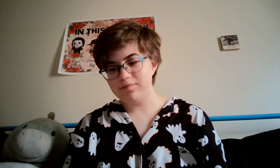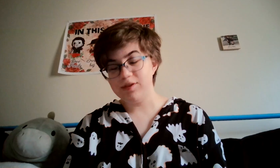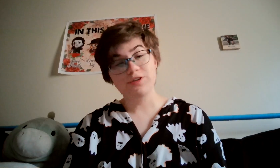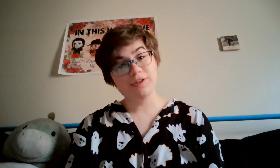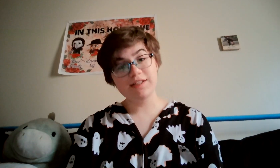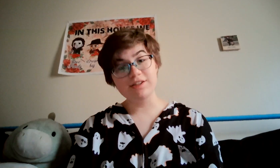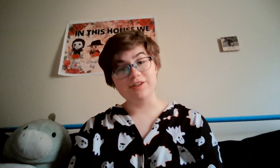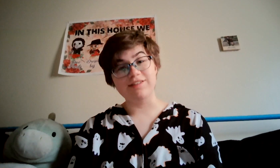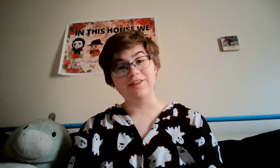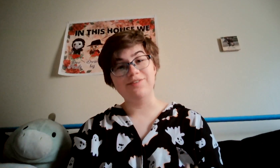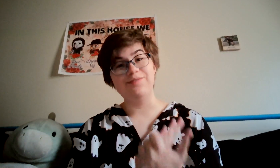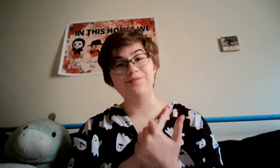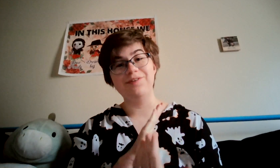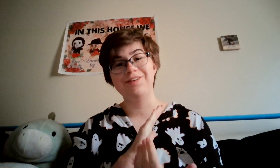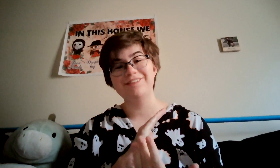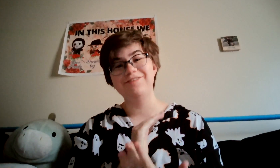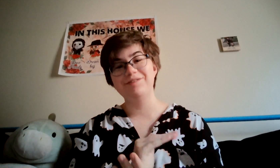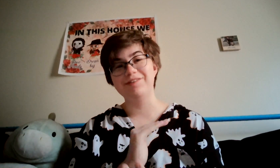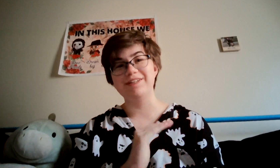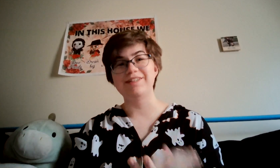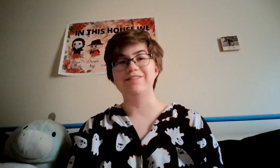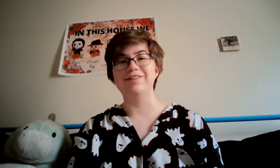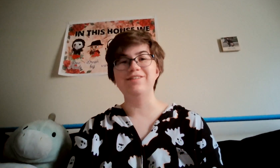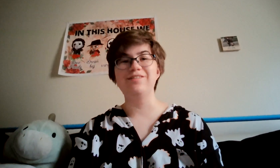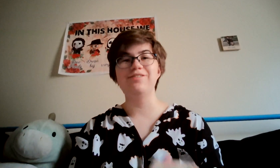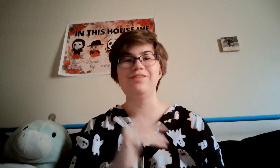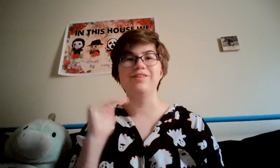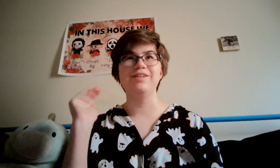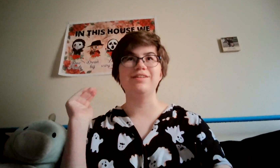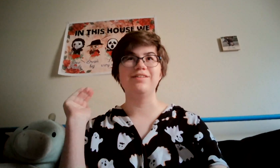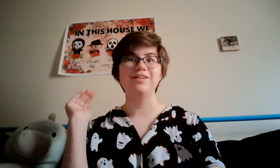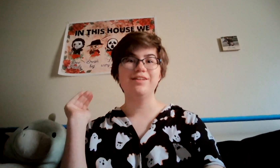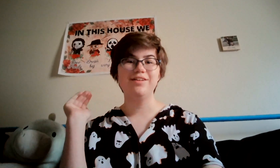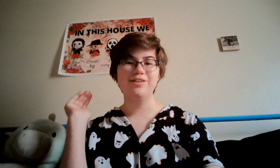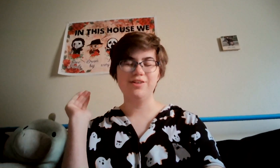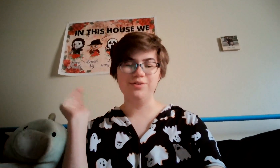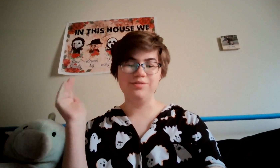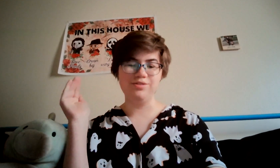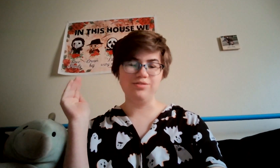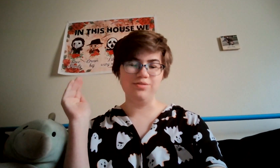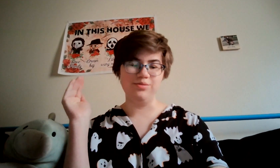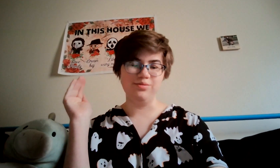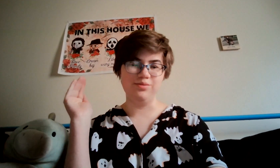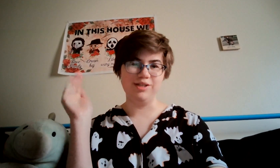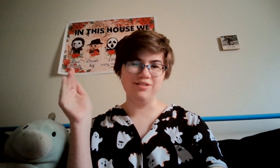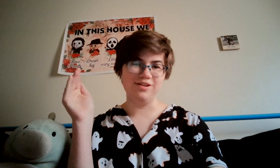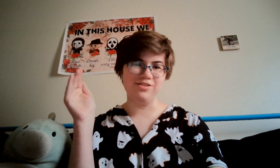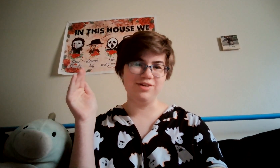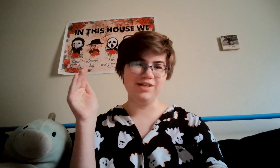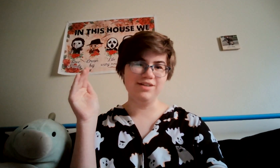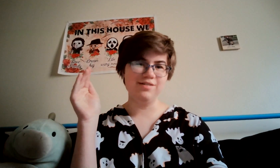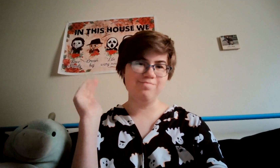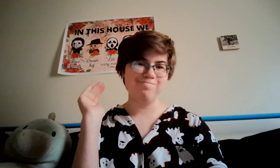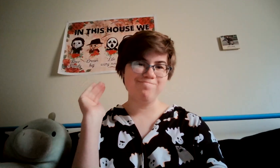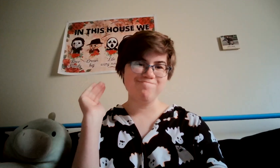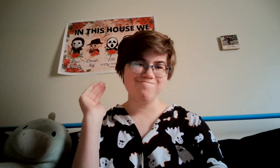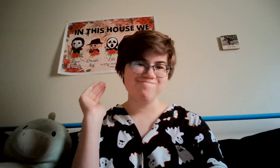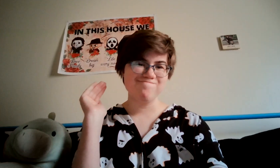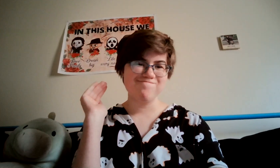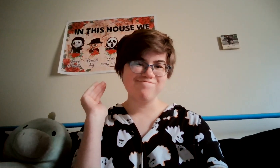so that's interesting. I said when we run out of dolls, we were gonna go to We Didn't Start the Fire.